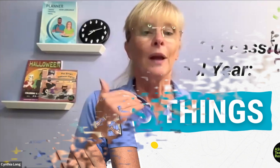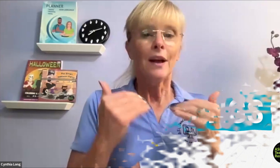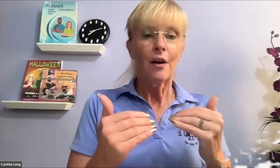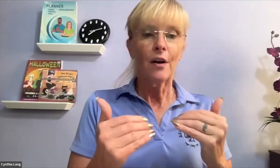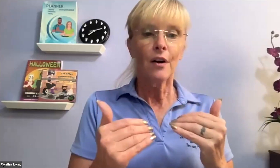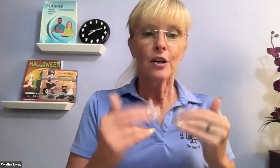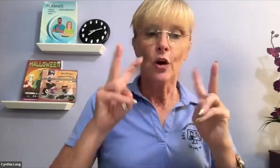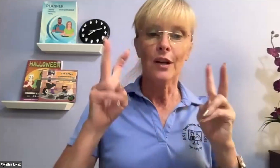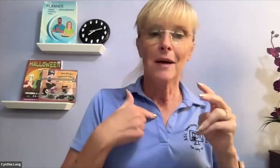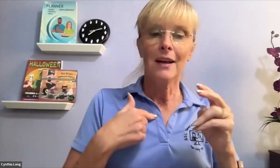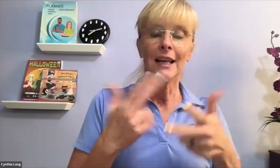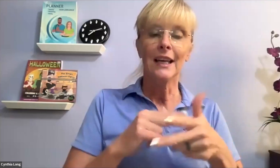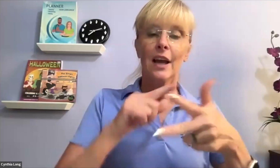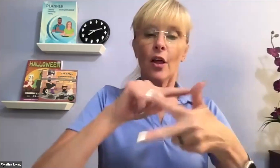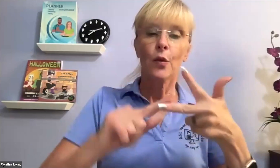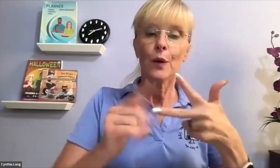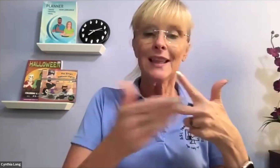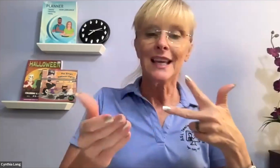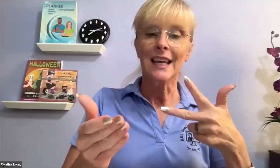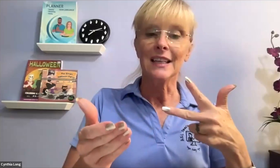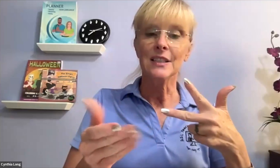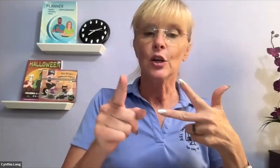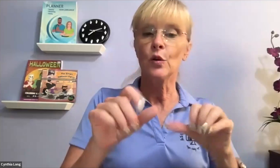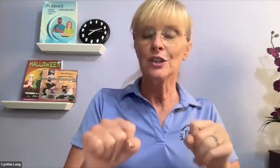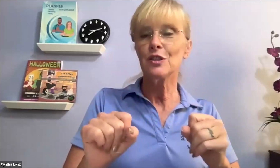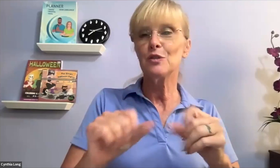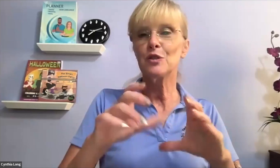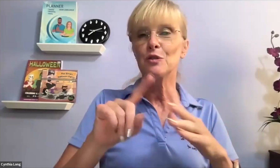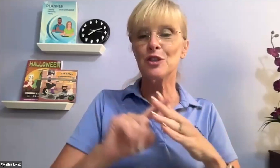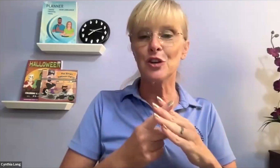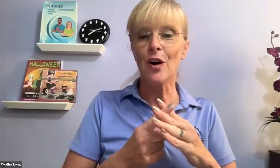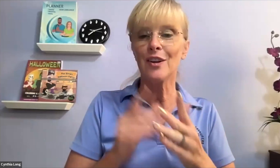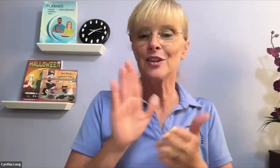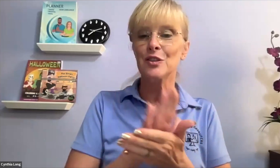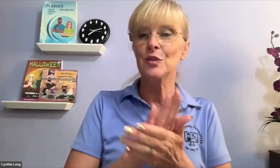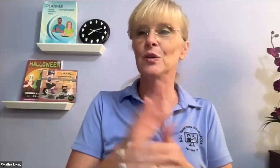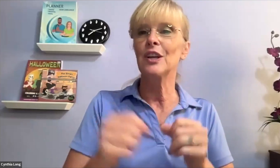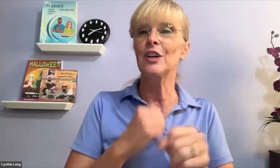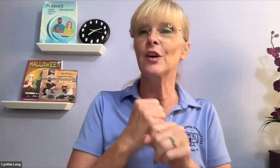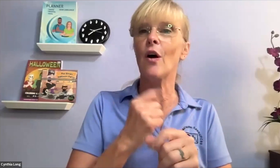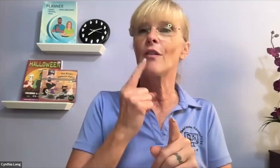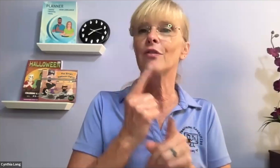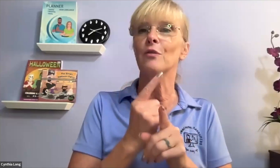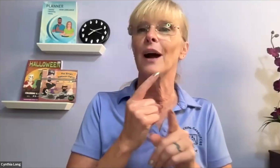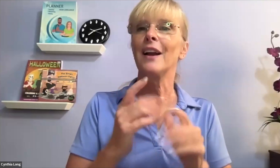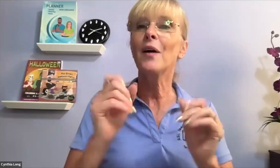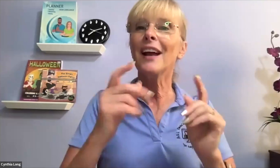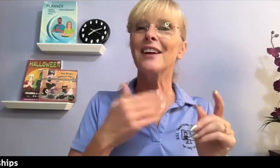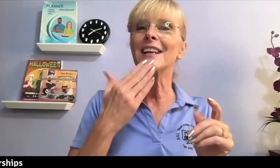We are talking about, again, 3 things you can do to start the school year off right. Okay, good. I